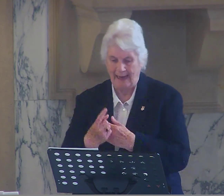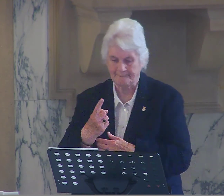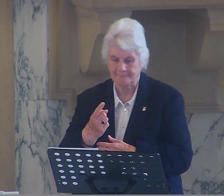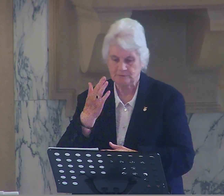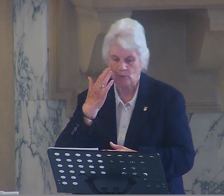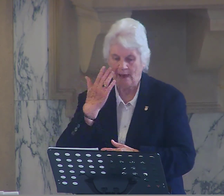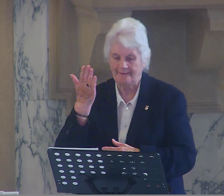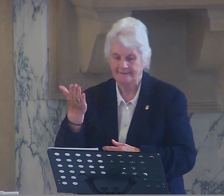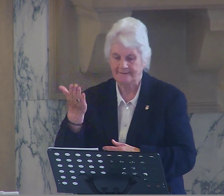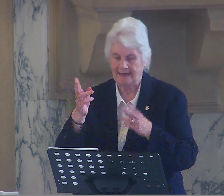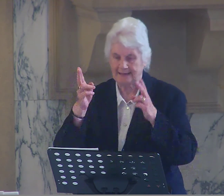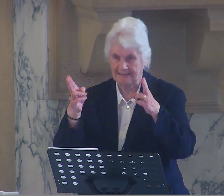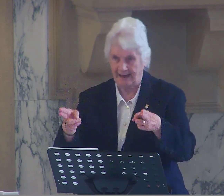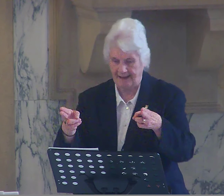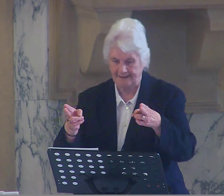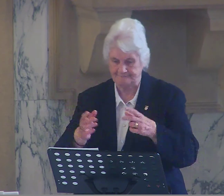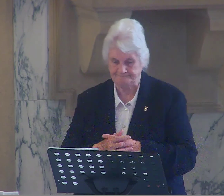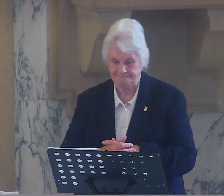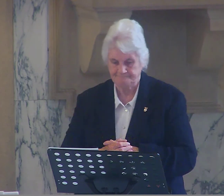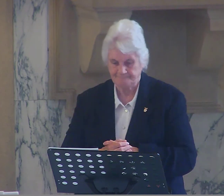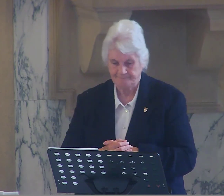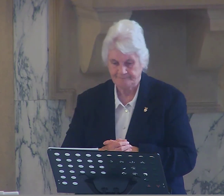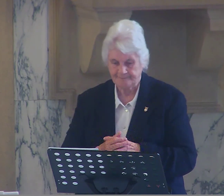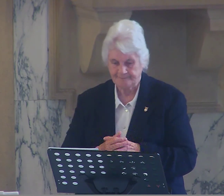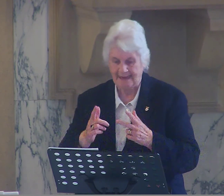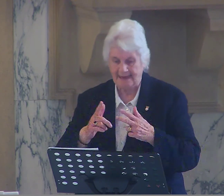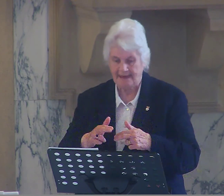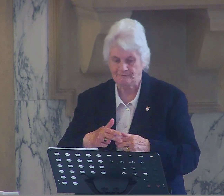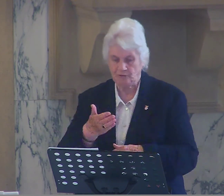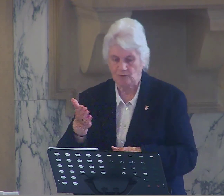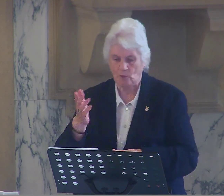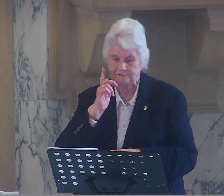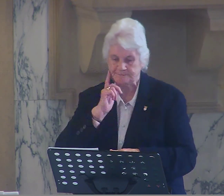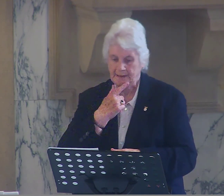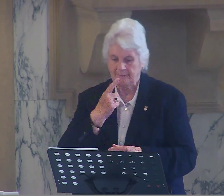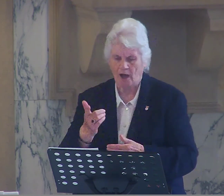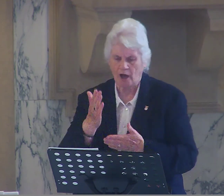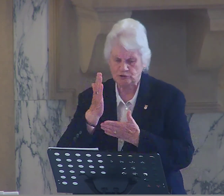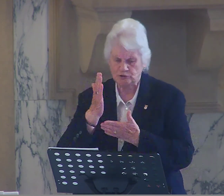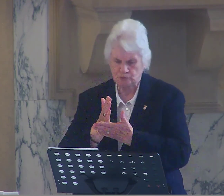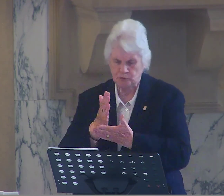We will see what will happen when they die.